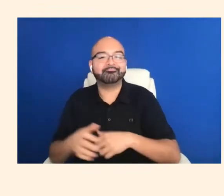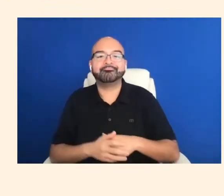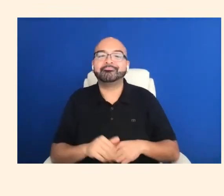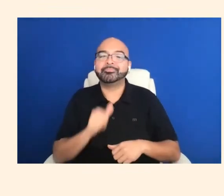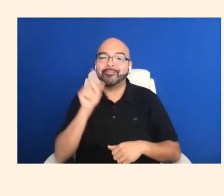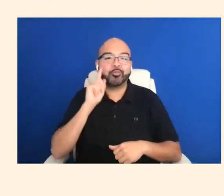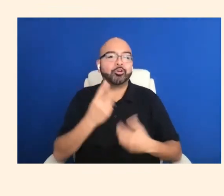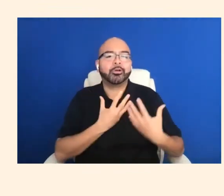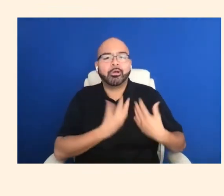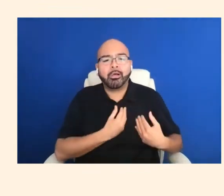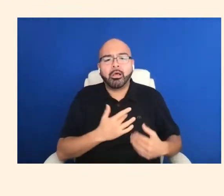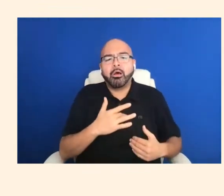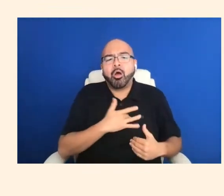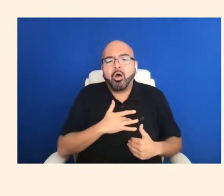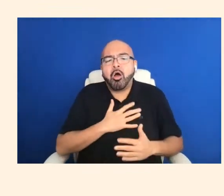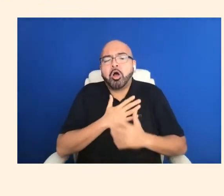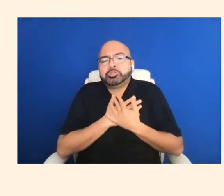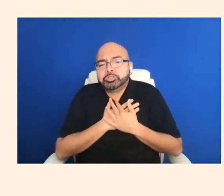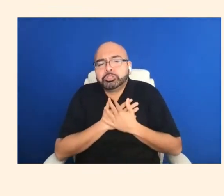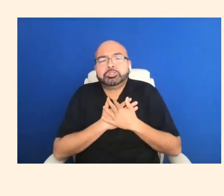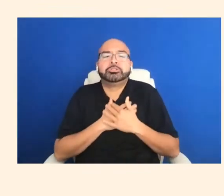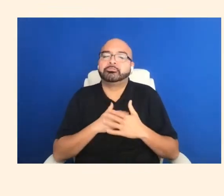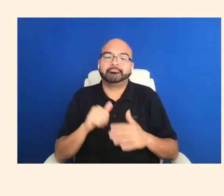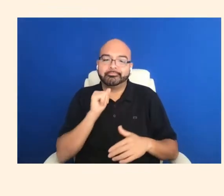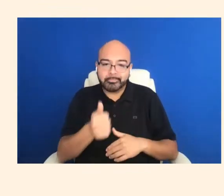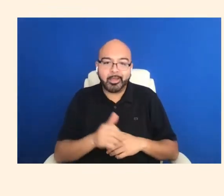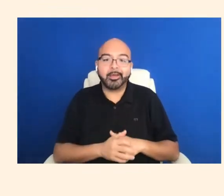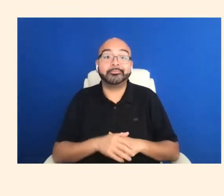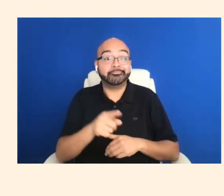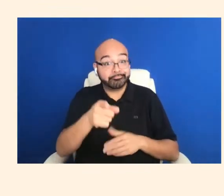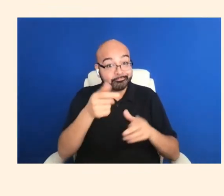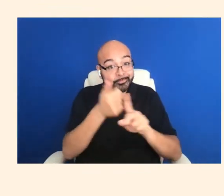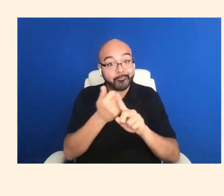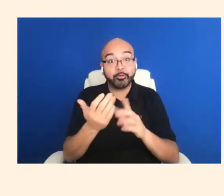person that is just focused on the money. Mm,